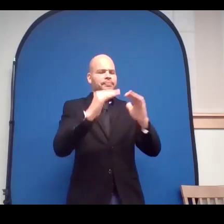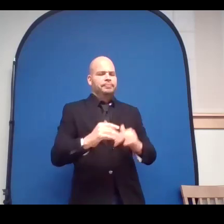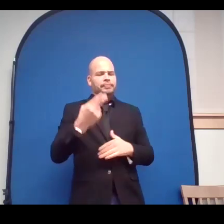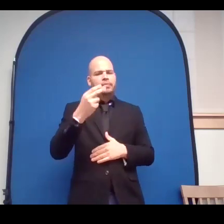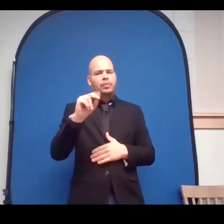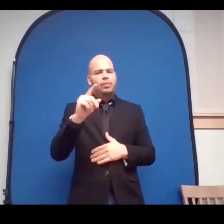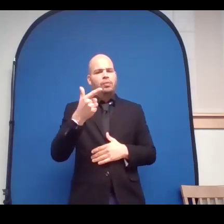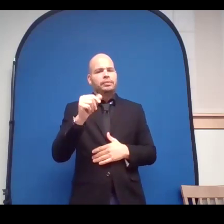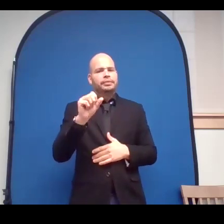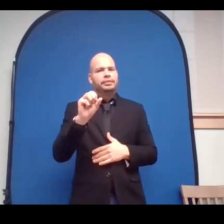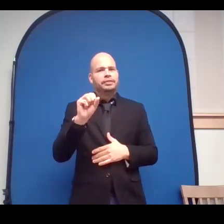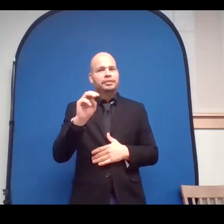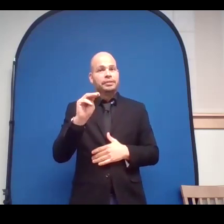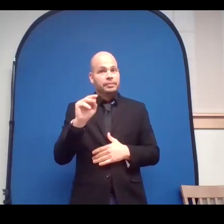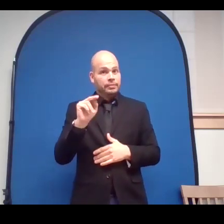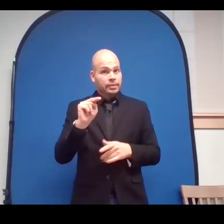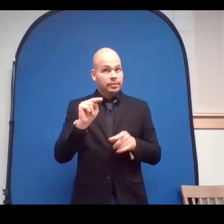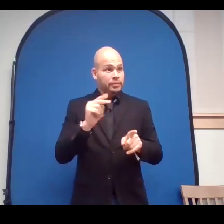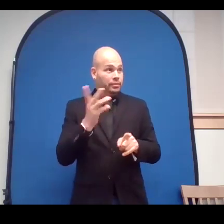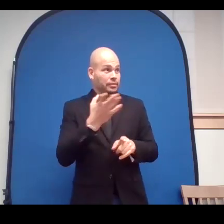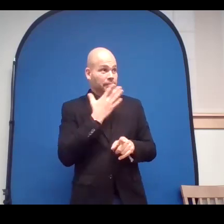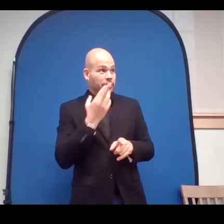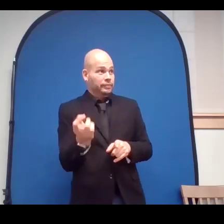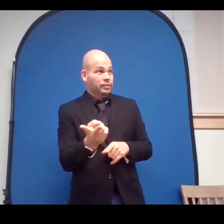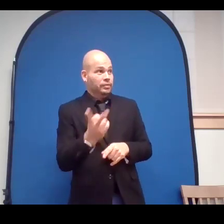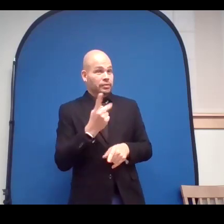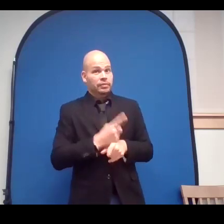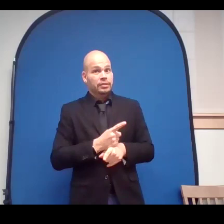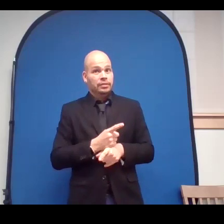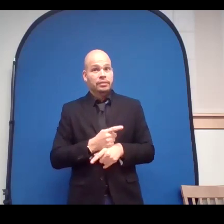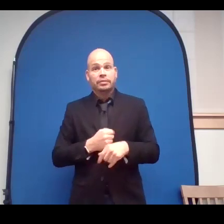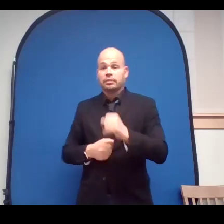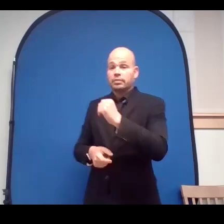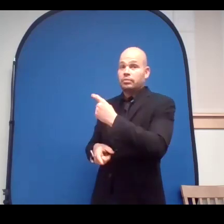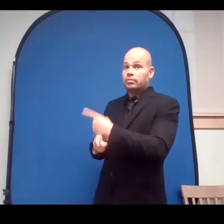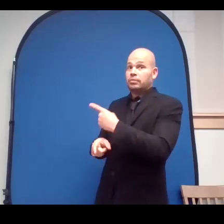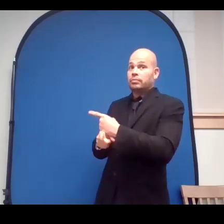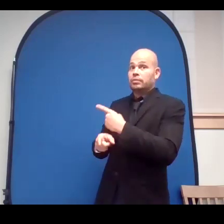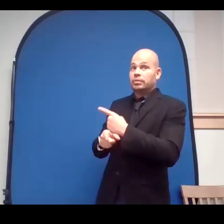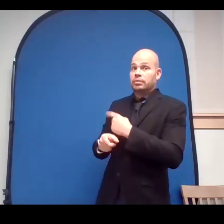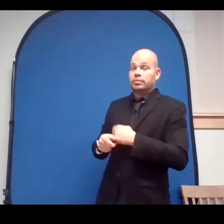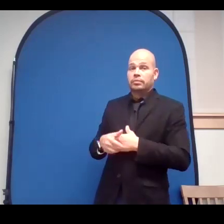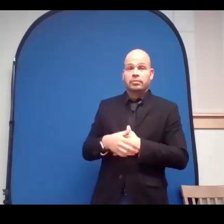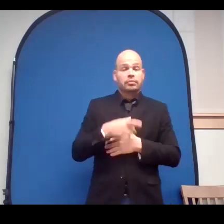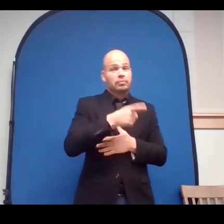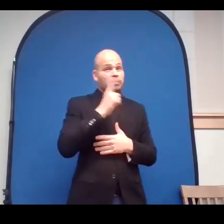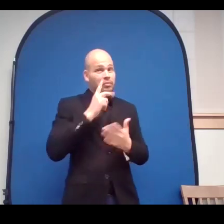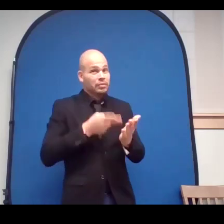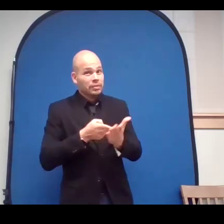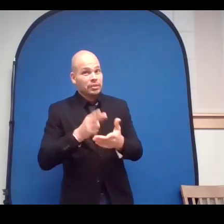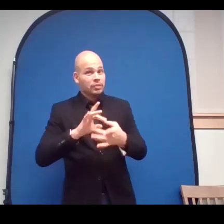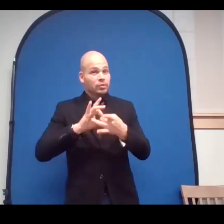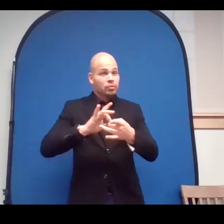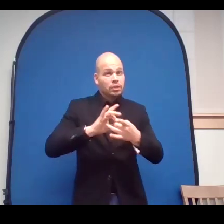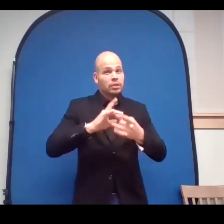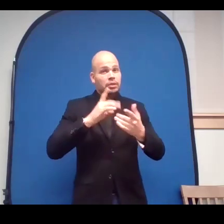best friends in the unit? Yes, sir. And you thought that was a genuine friendship? Yes, sir. And they took